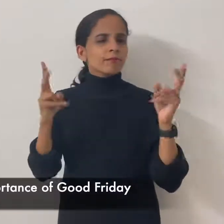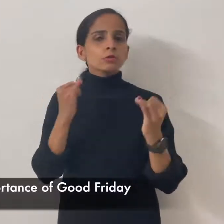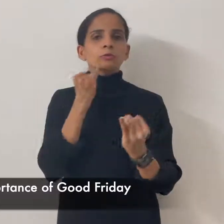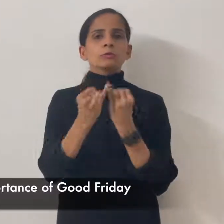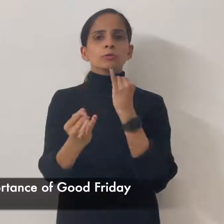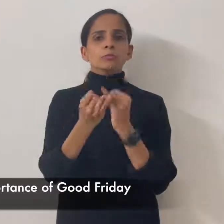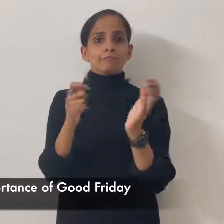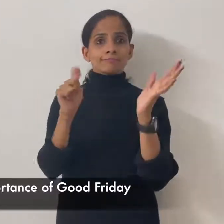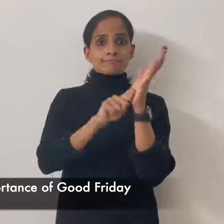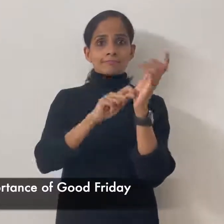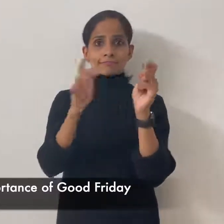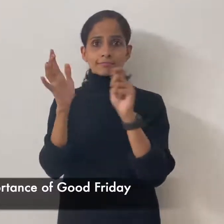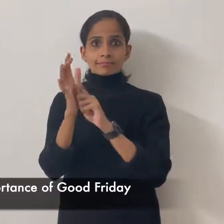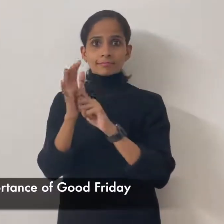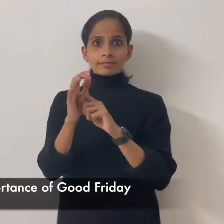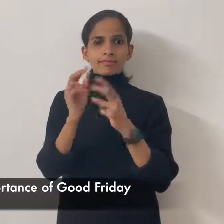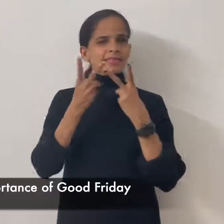Good Friday.